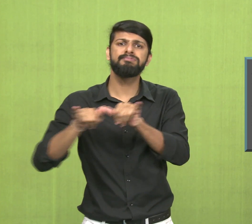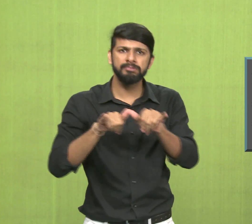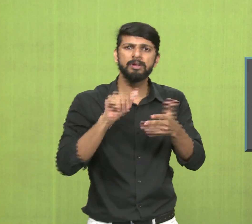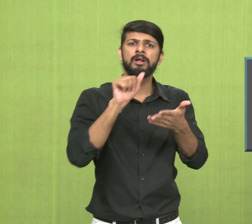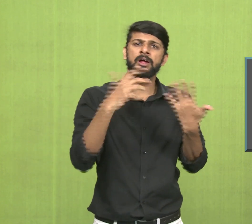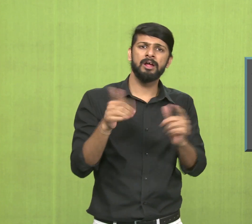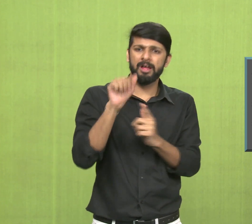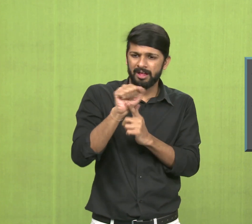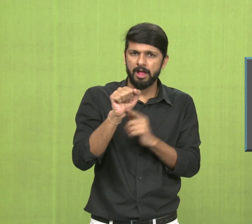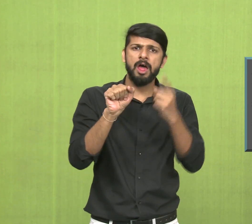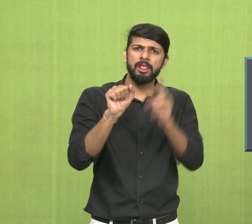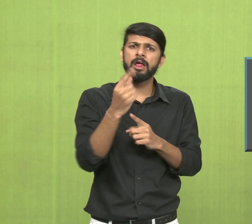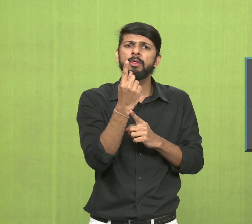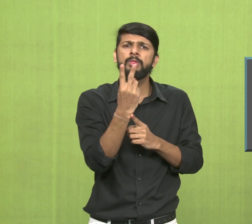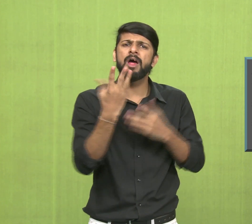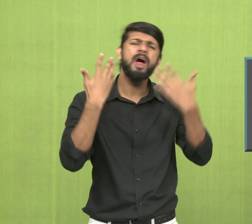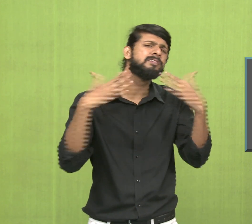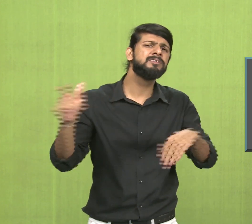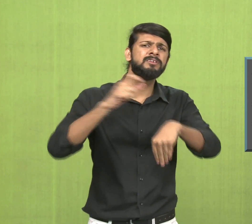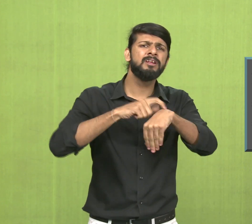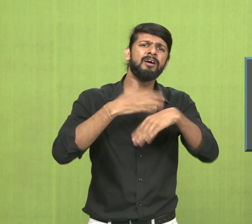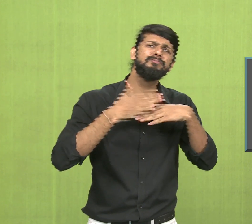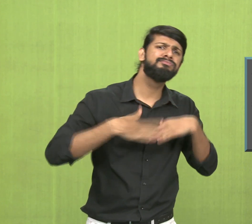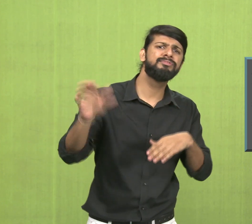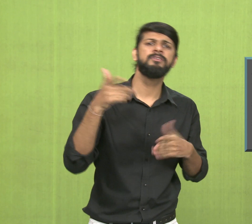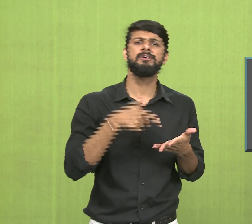and uniform copies could be created in large numbers.